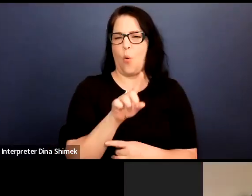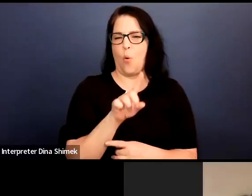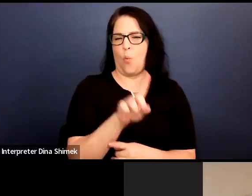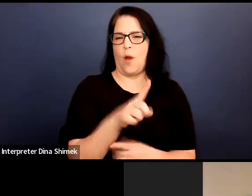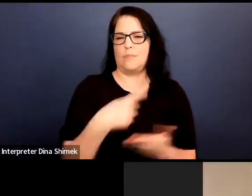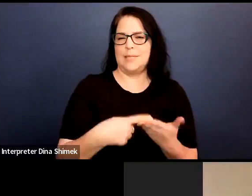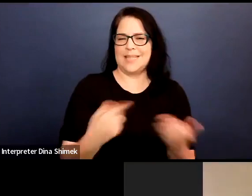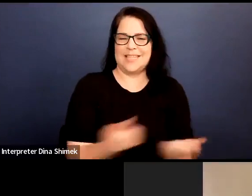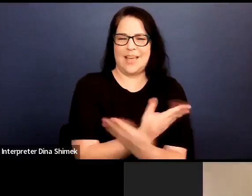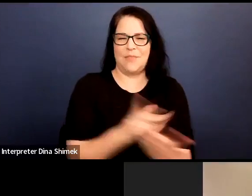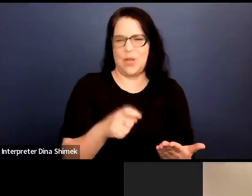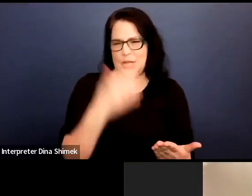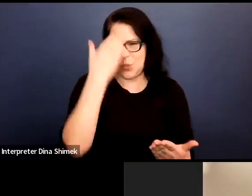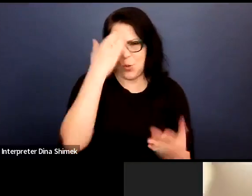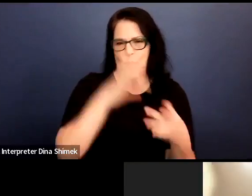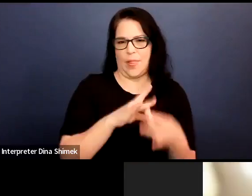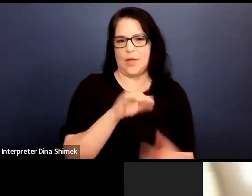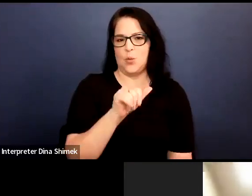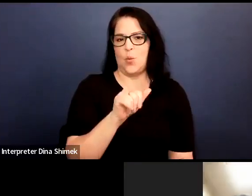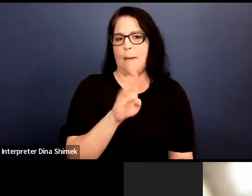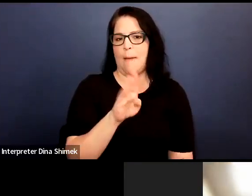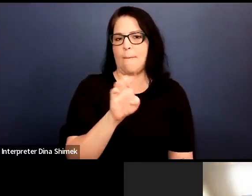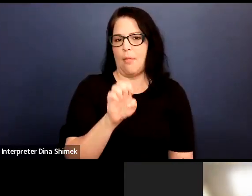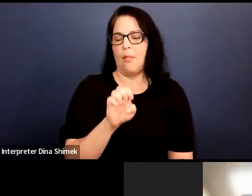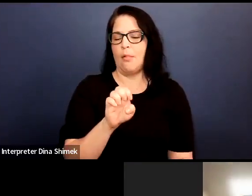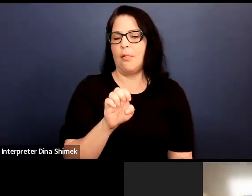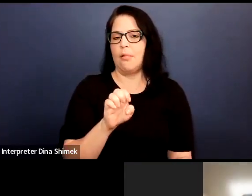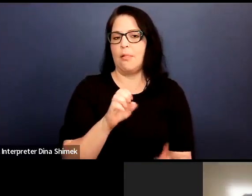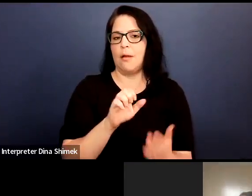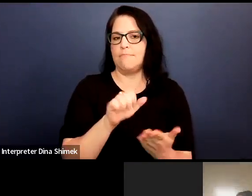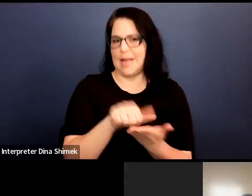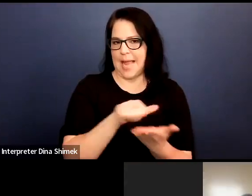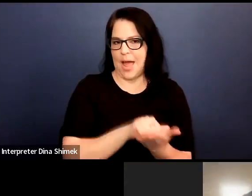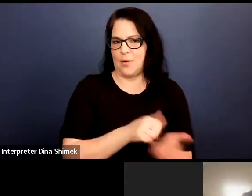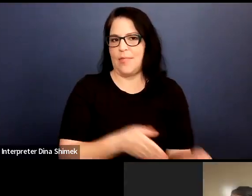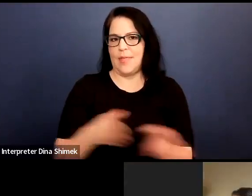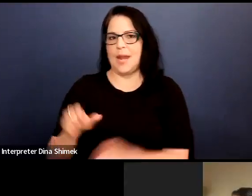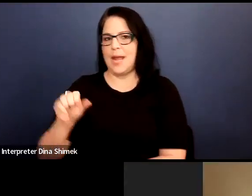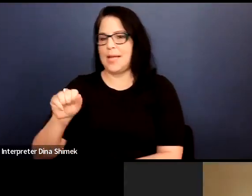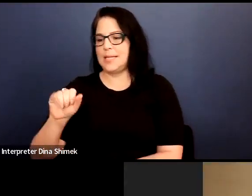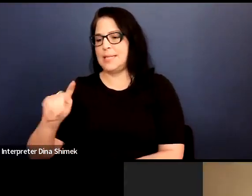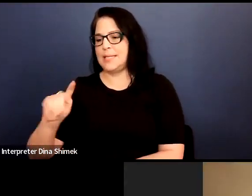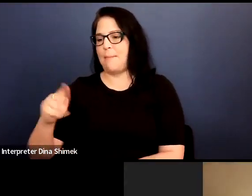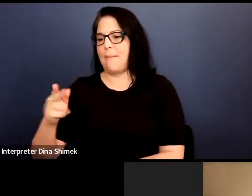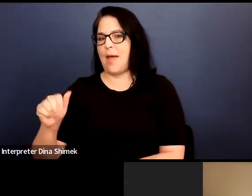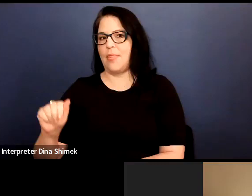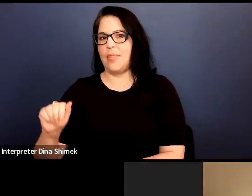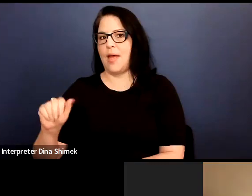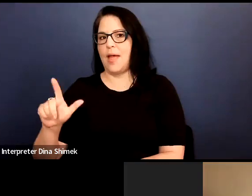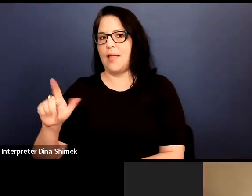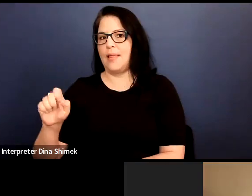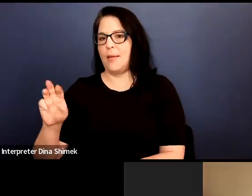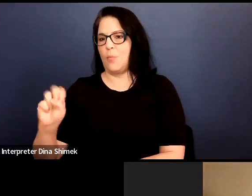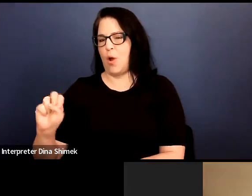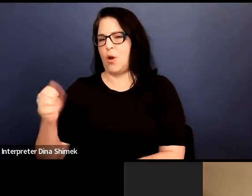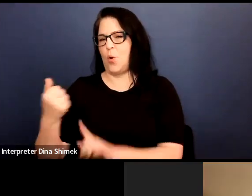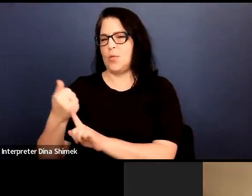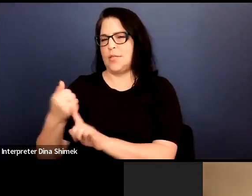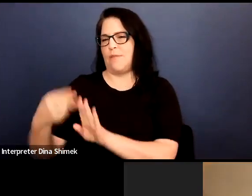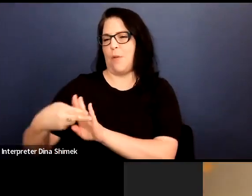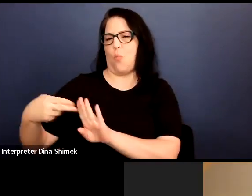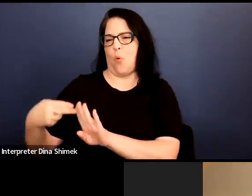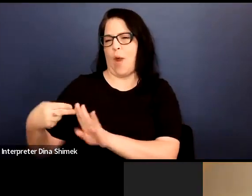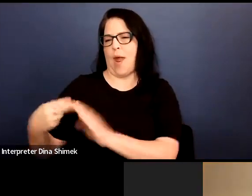everything you need to know about Able accounts. And then we'll have Samantha Lebron, who's a brand ambassador for Able, come on